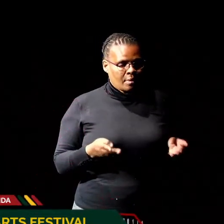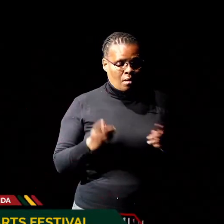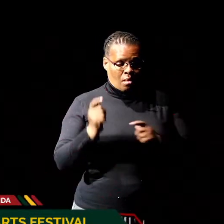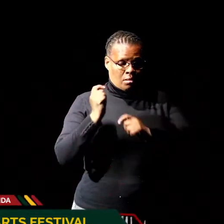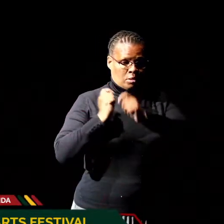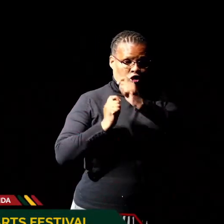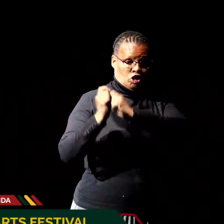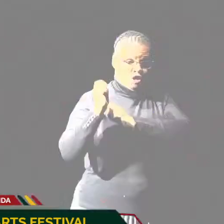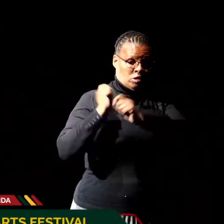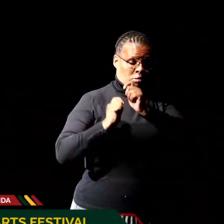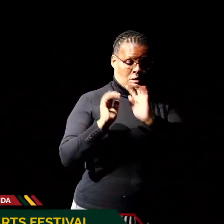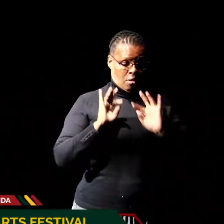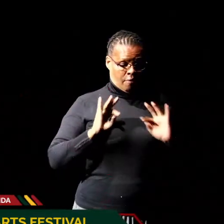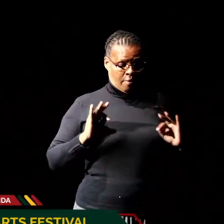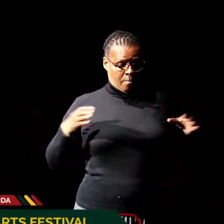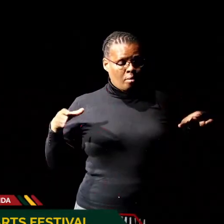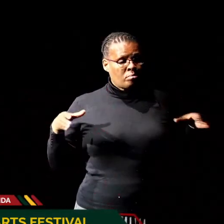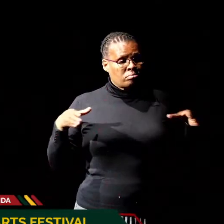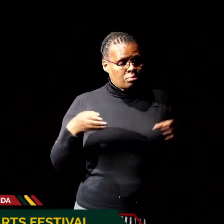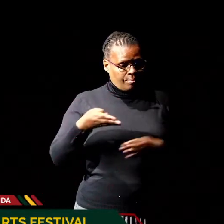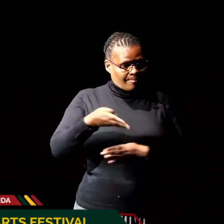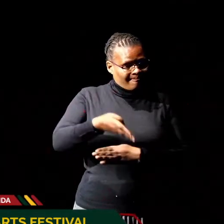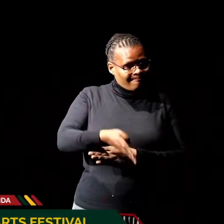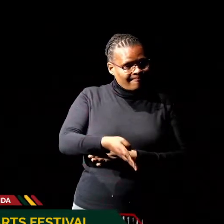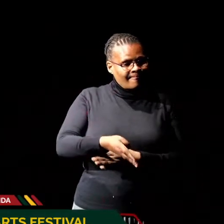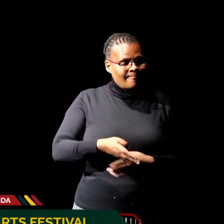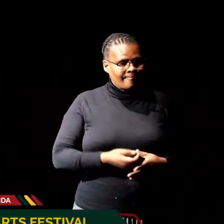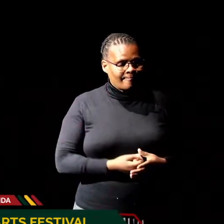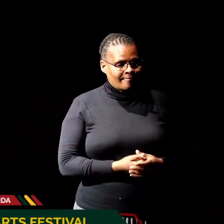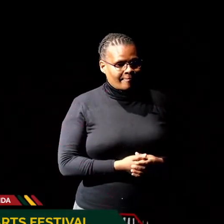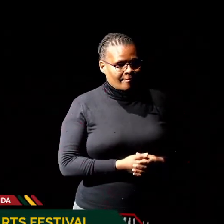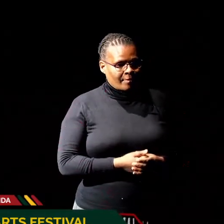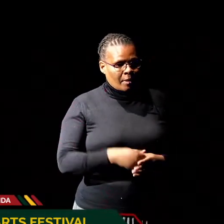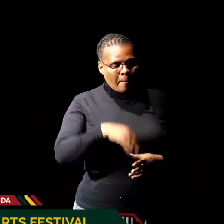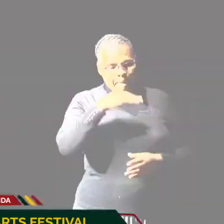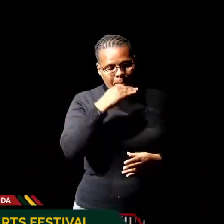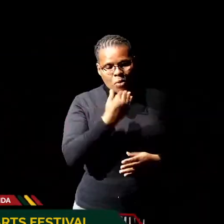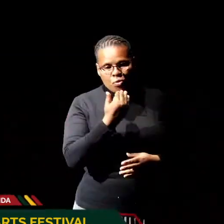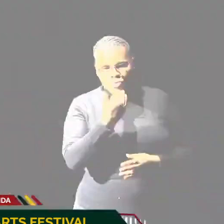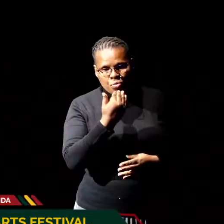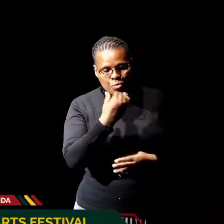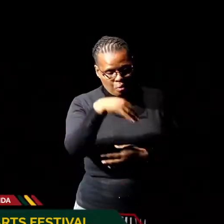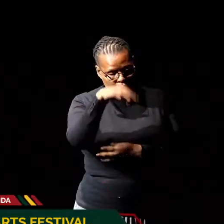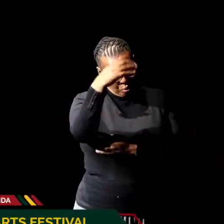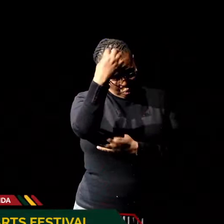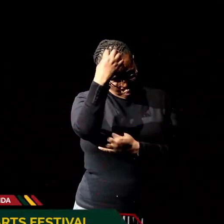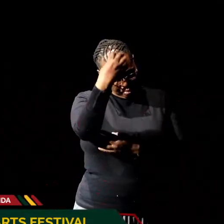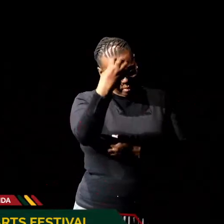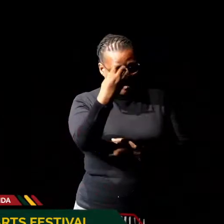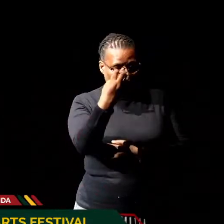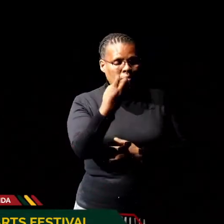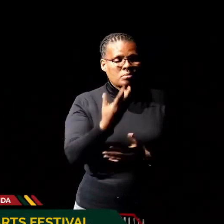traditional family, our traditional leaders, Ukumkani, and others,